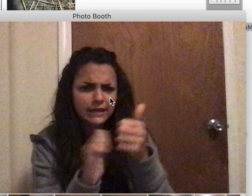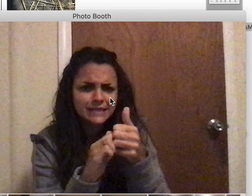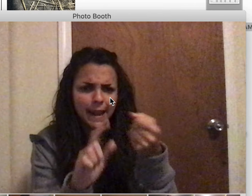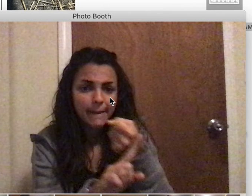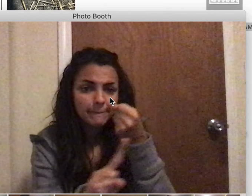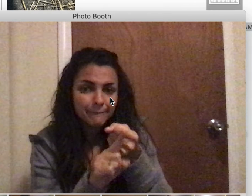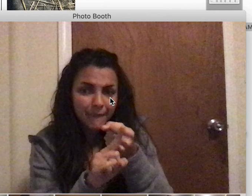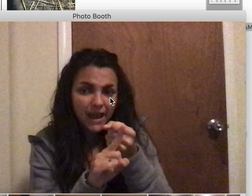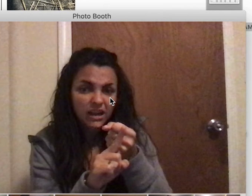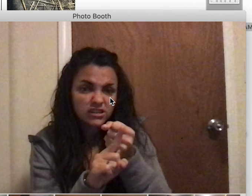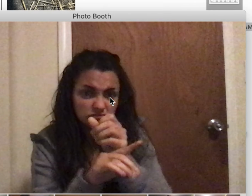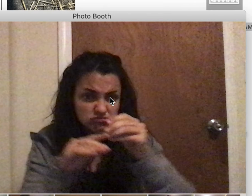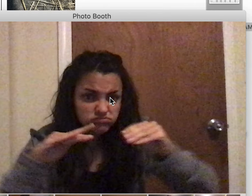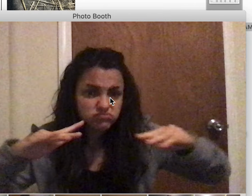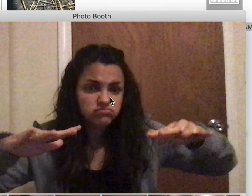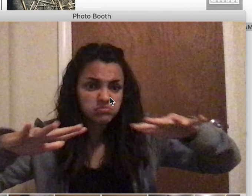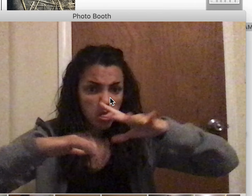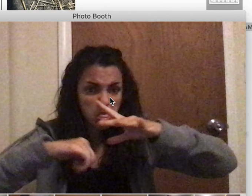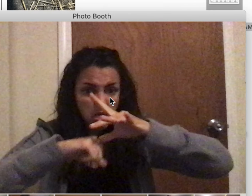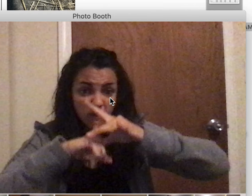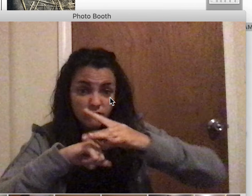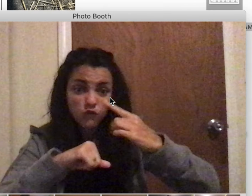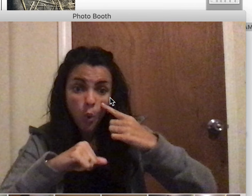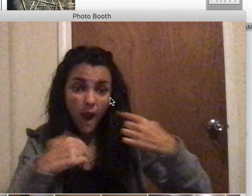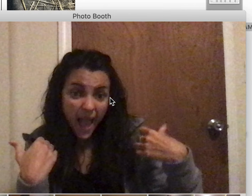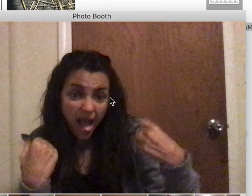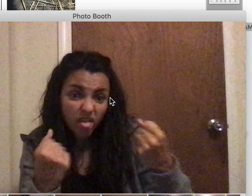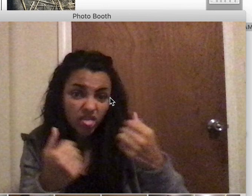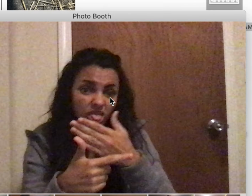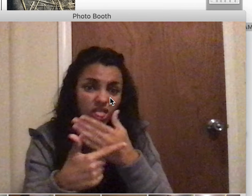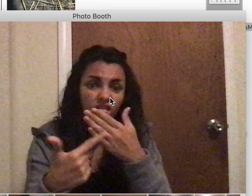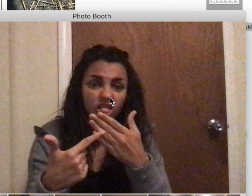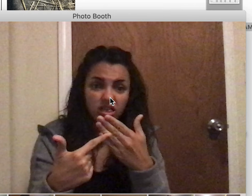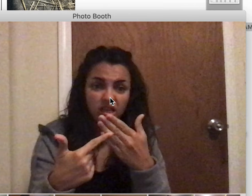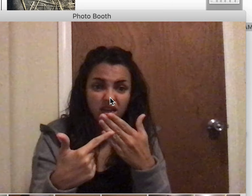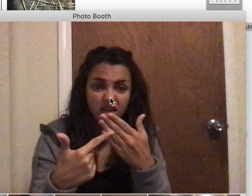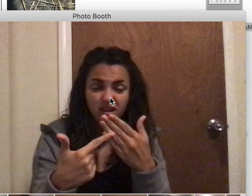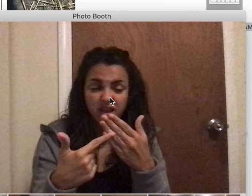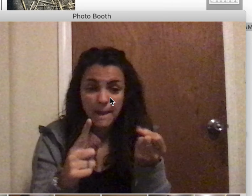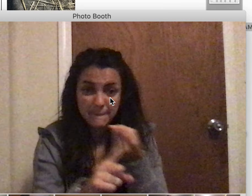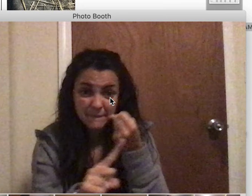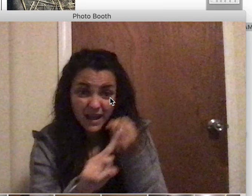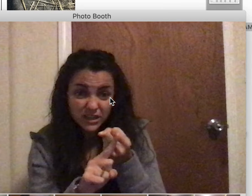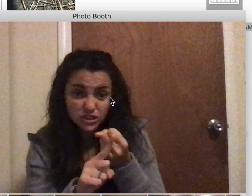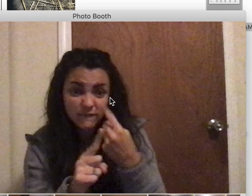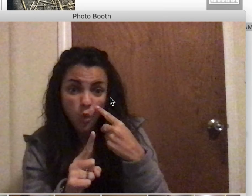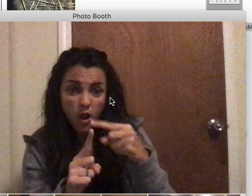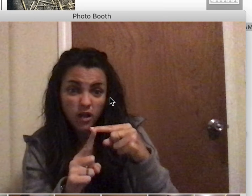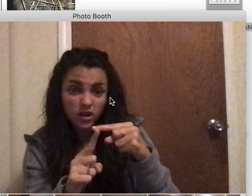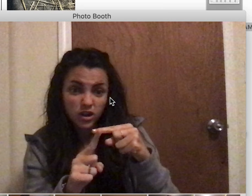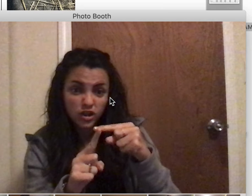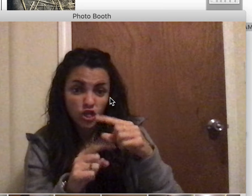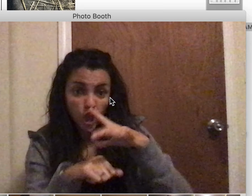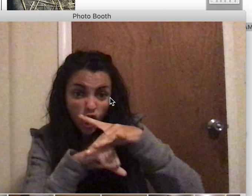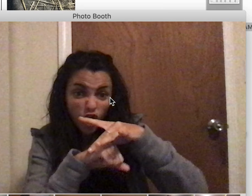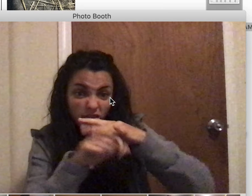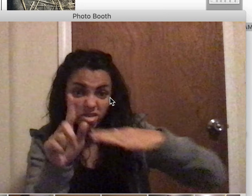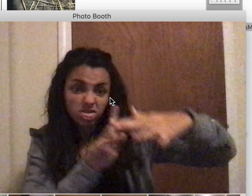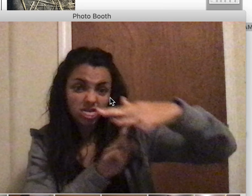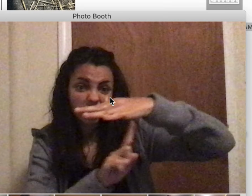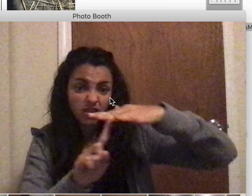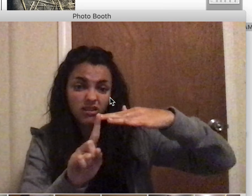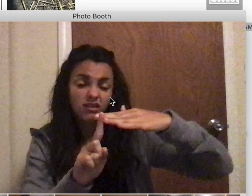consequences? Are there consequences for health? Are there consequences for the environment?